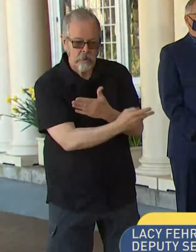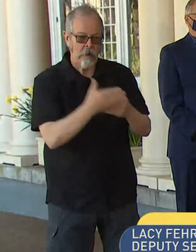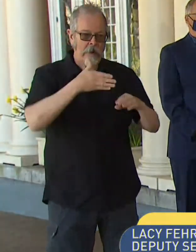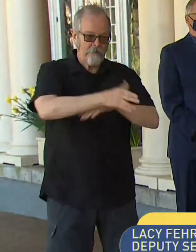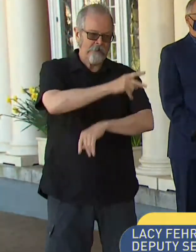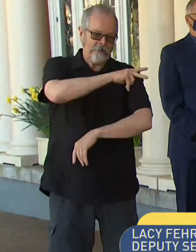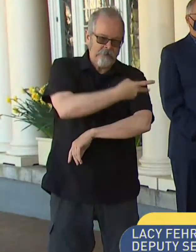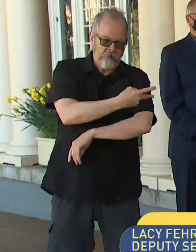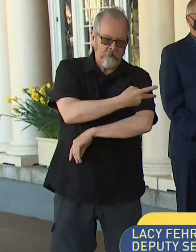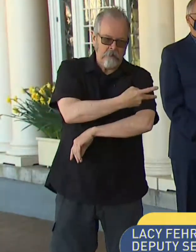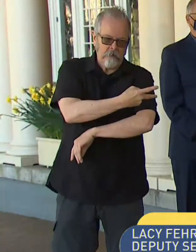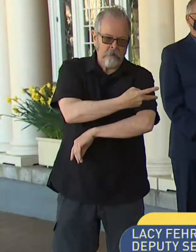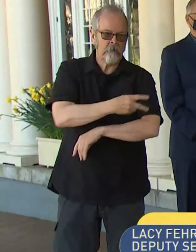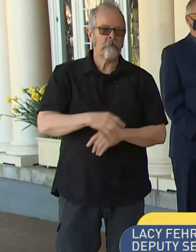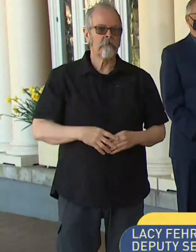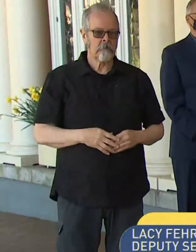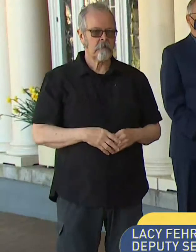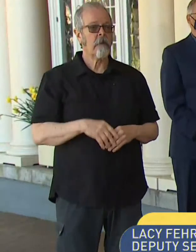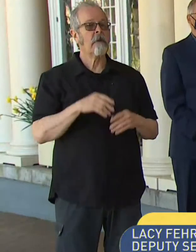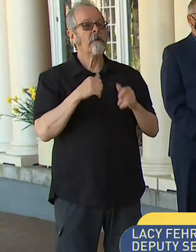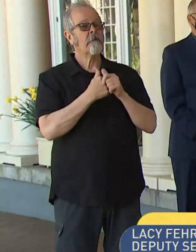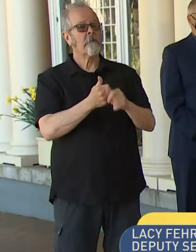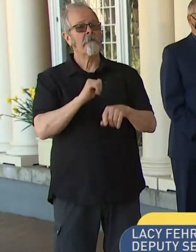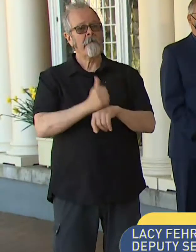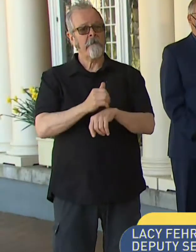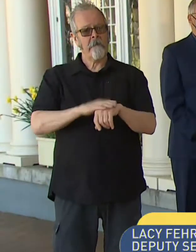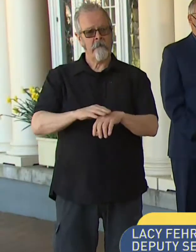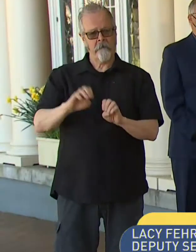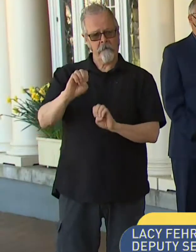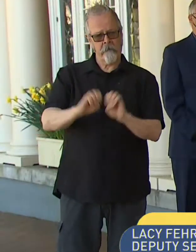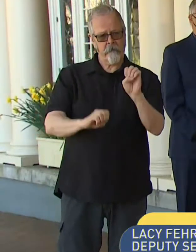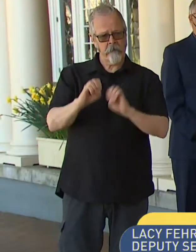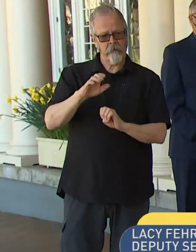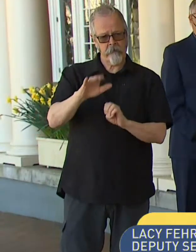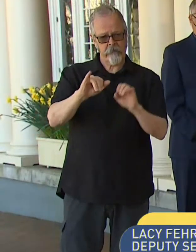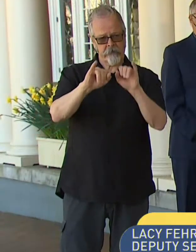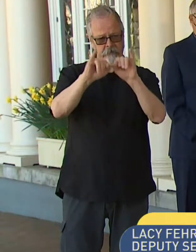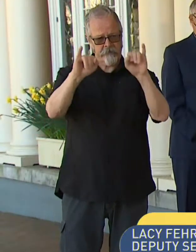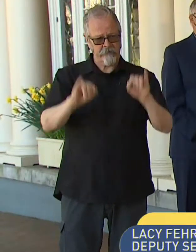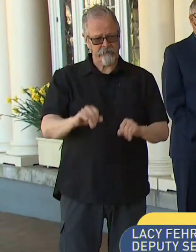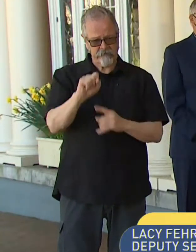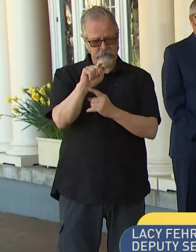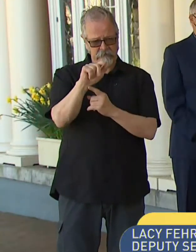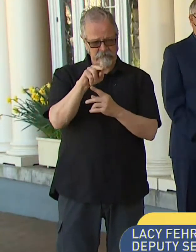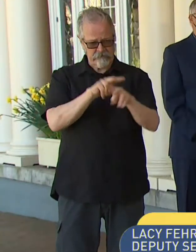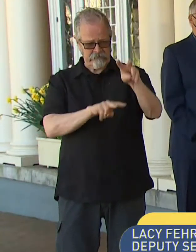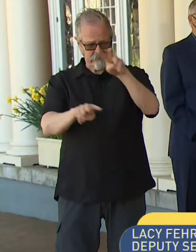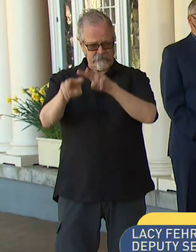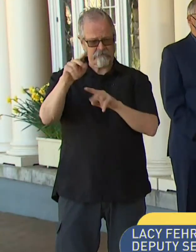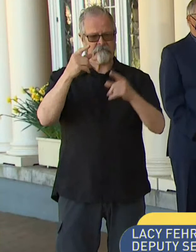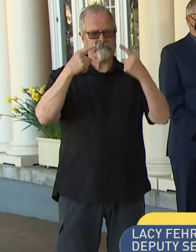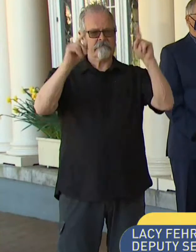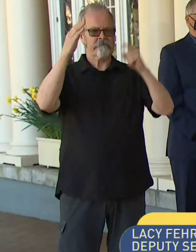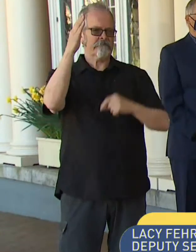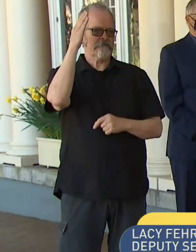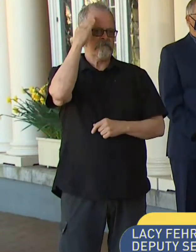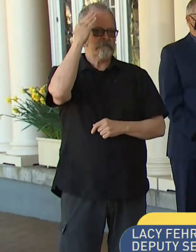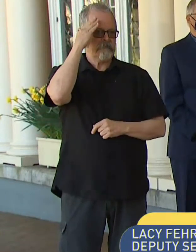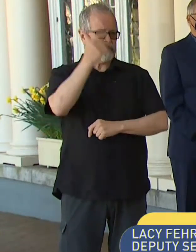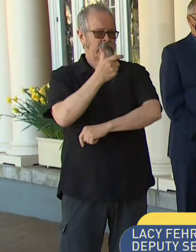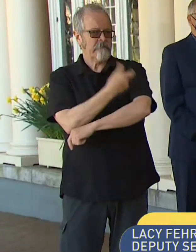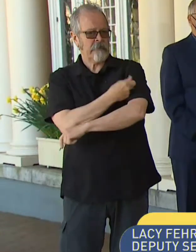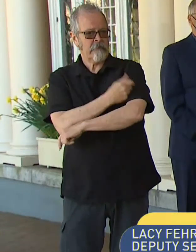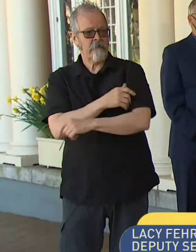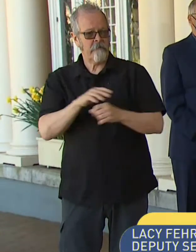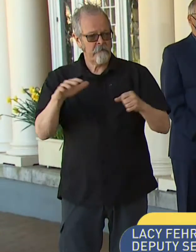in terms of evaluating your immune status and the efficacy of the vaccine. So fully vaccinated is 2 weeks